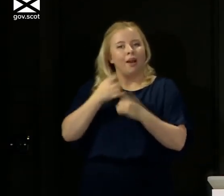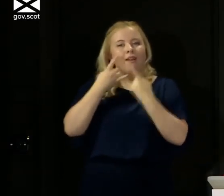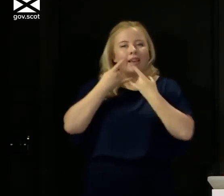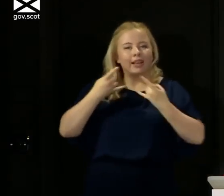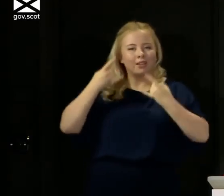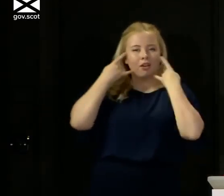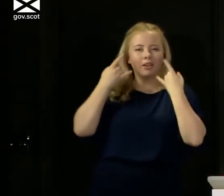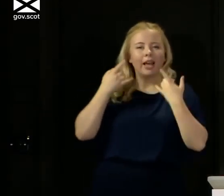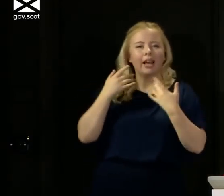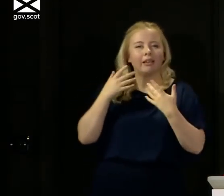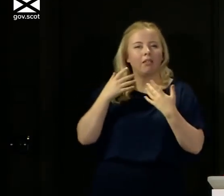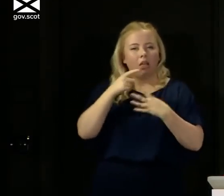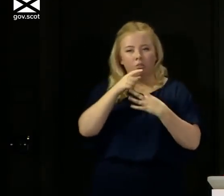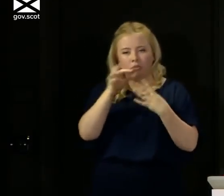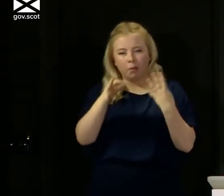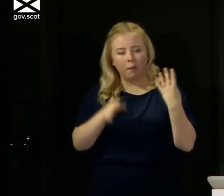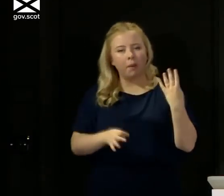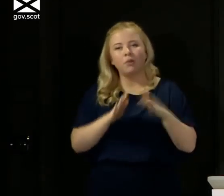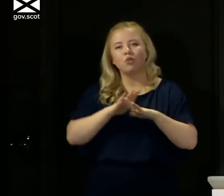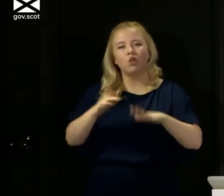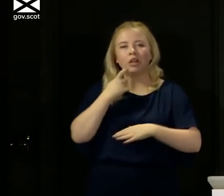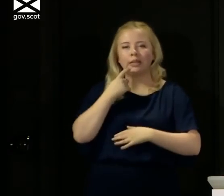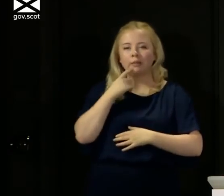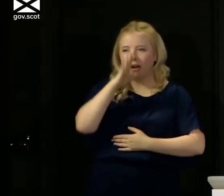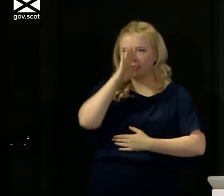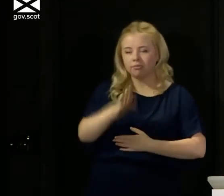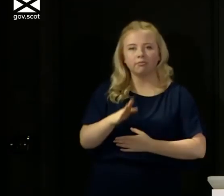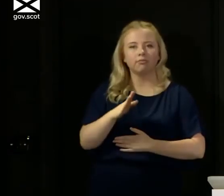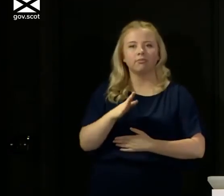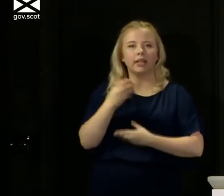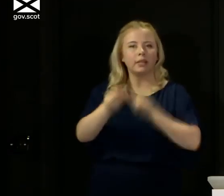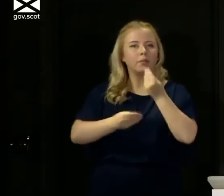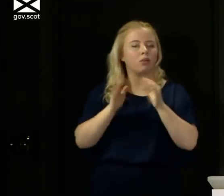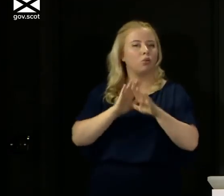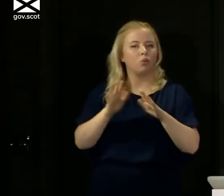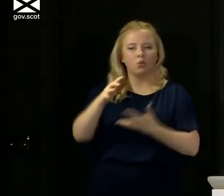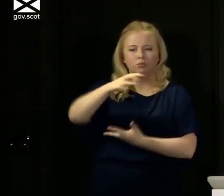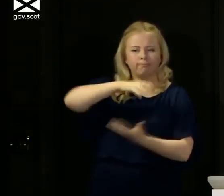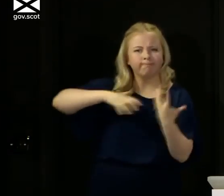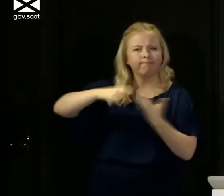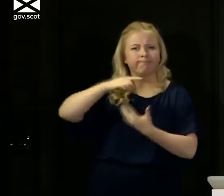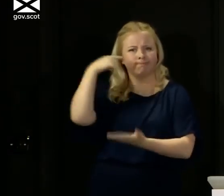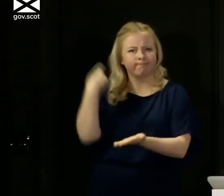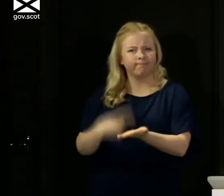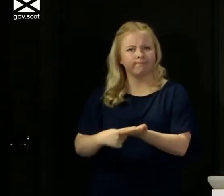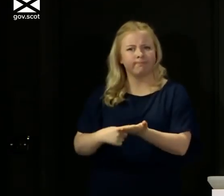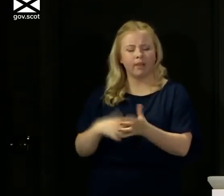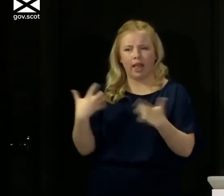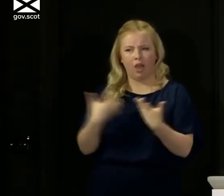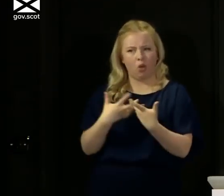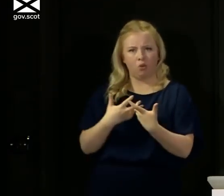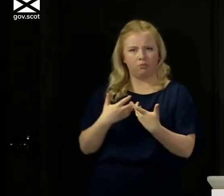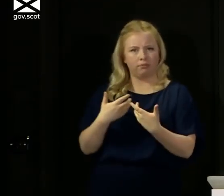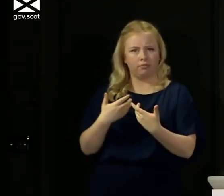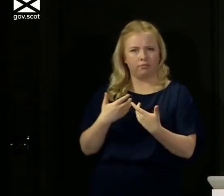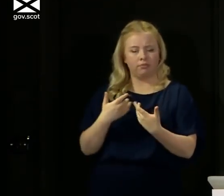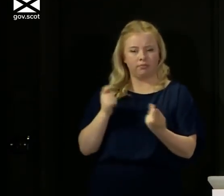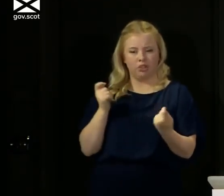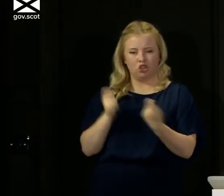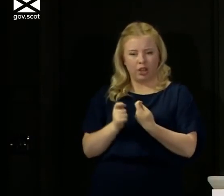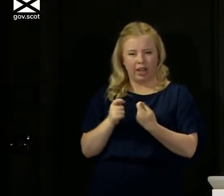So this is not a simple equation. It is a complex decision to take, and one that has to